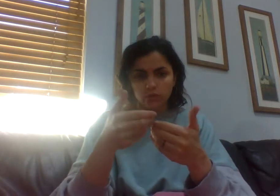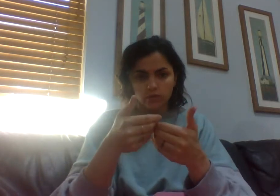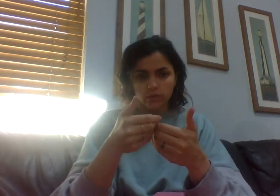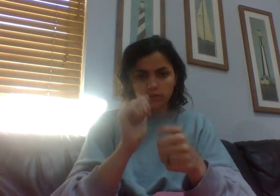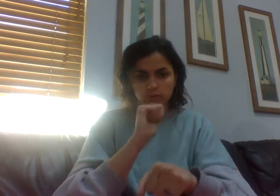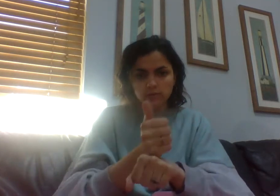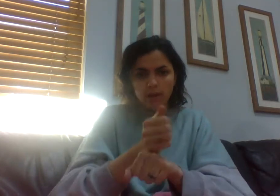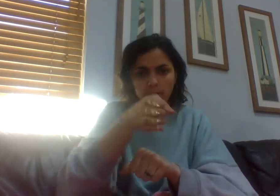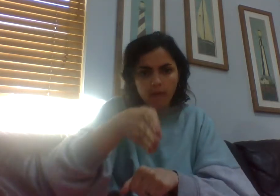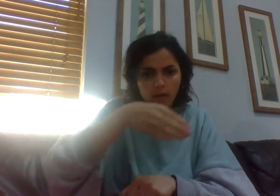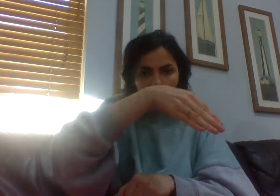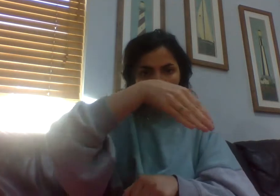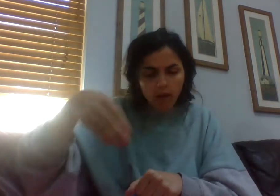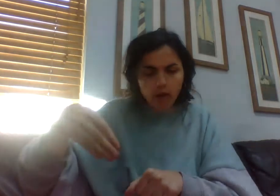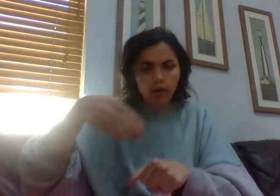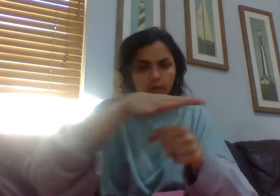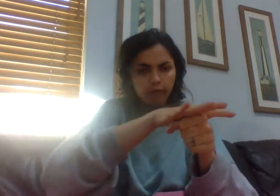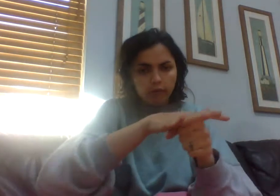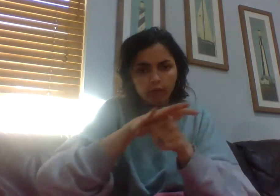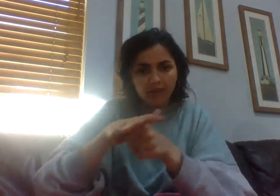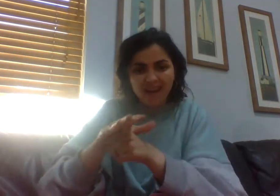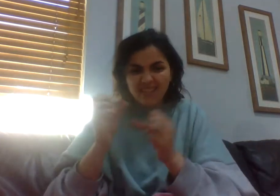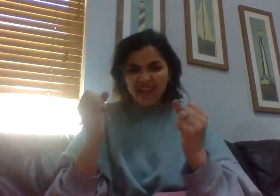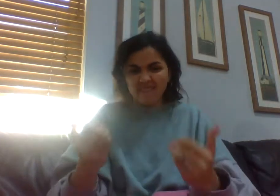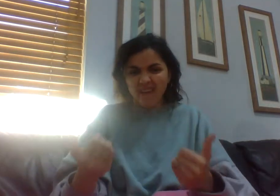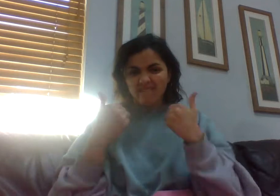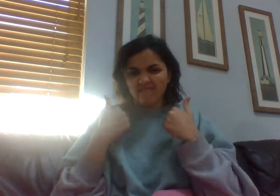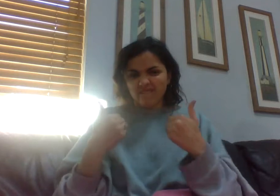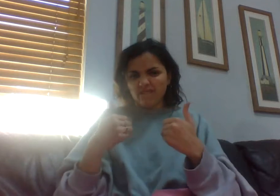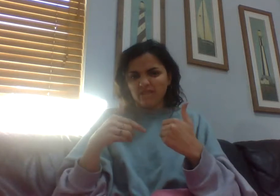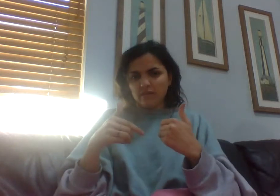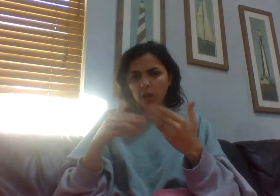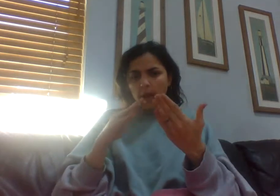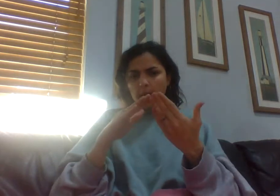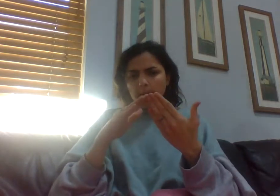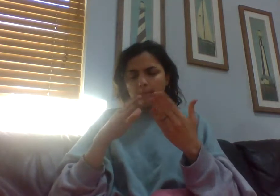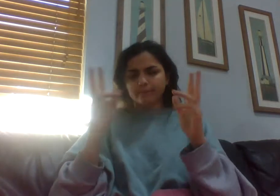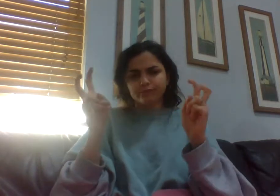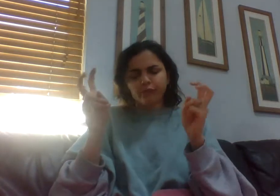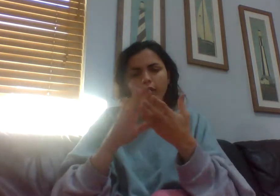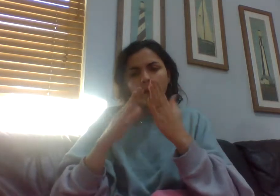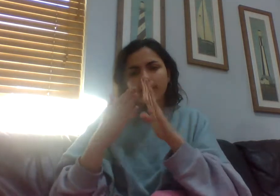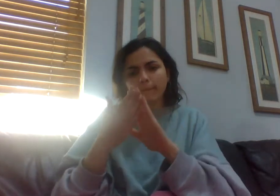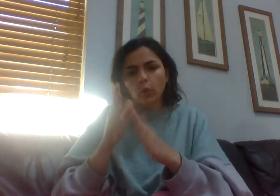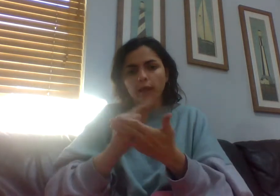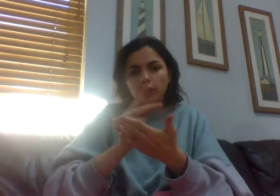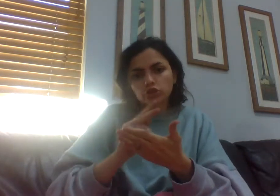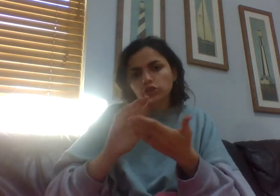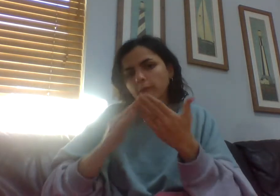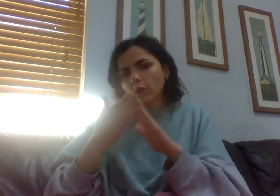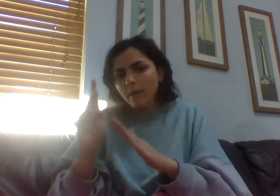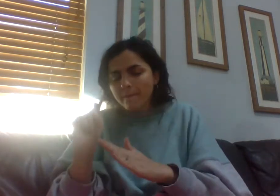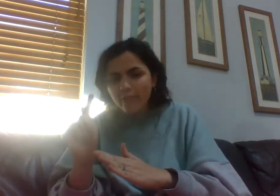had communal spaces, communal kitchens, communal bathrooms, but the level of the rent didn't change. So as